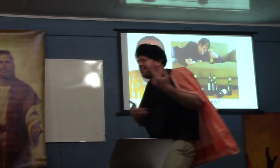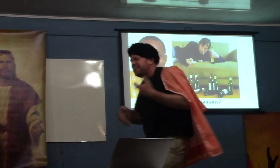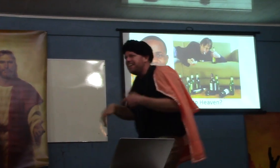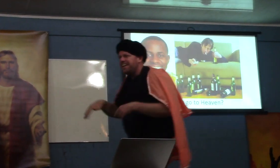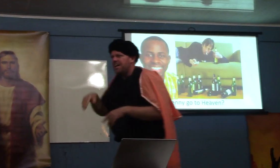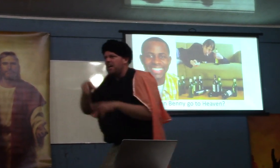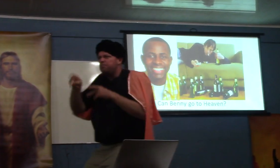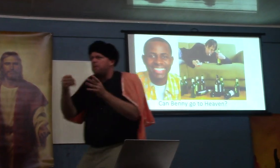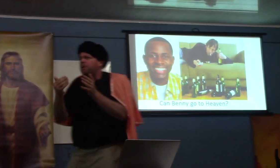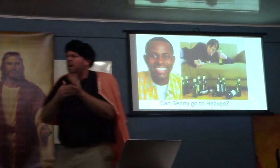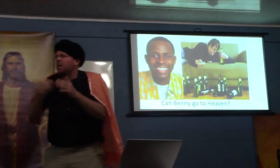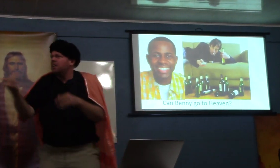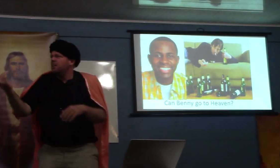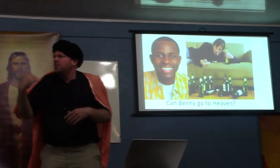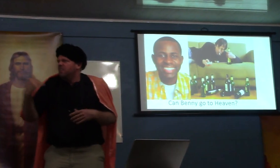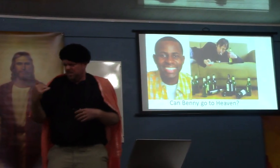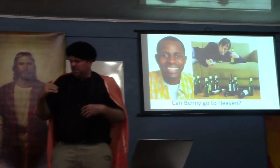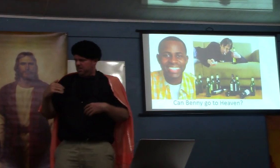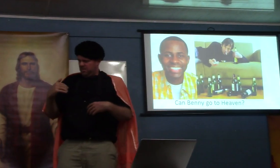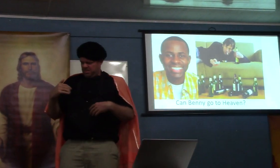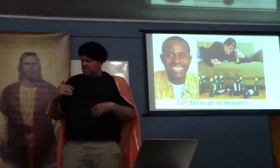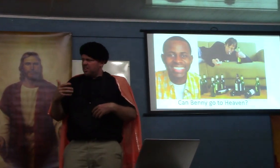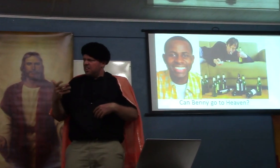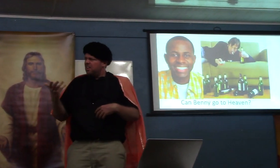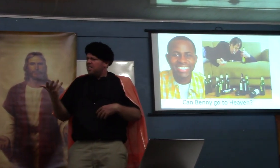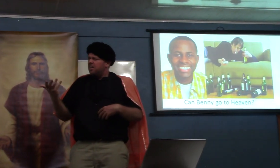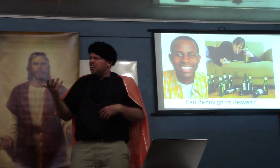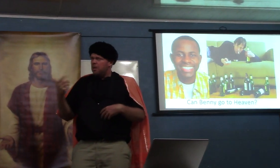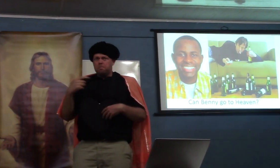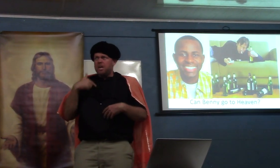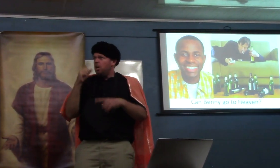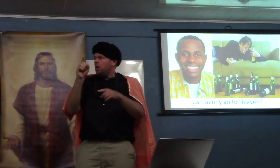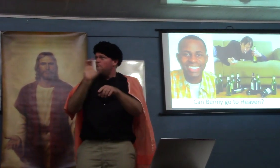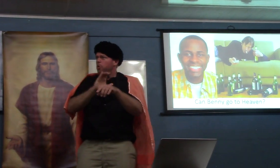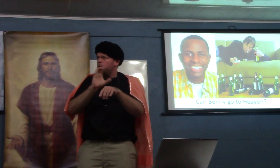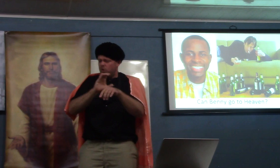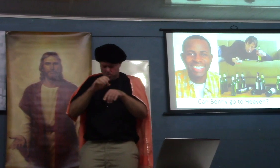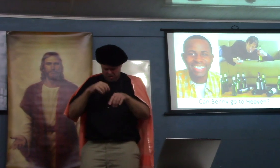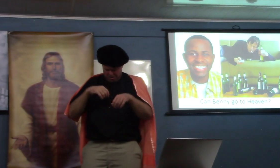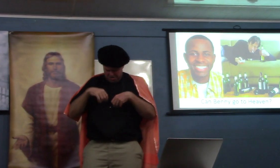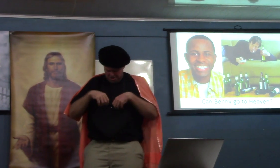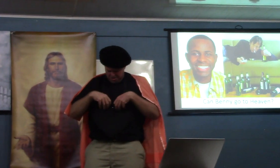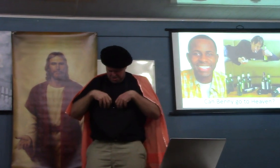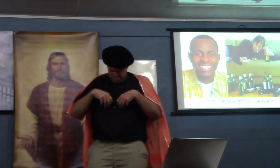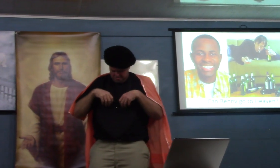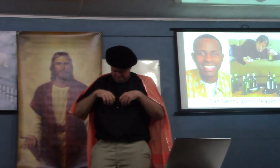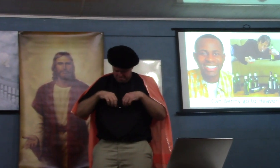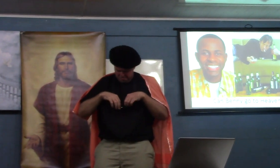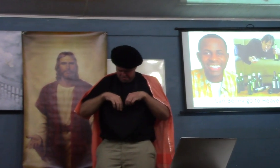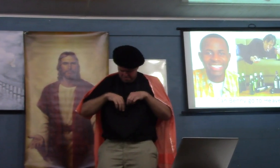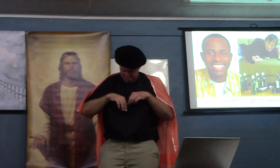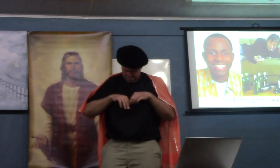So I go out again. And the people warn me again. No, but I'm going to church.